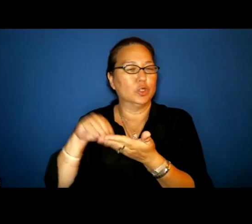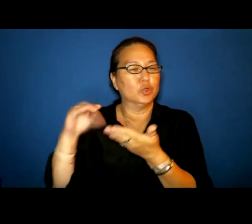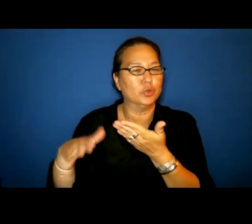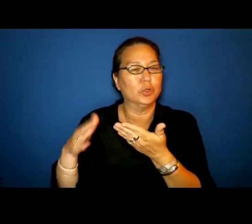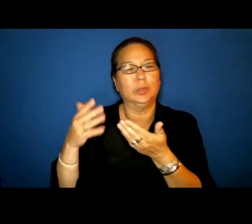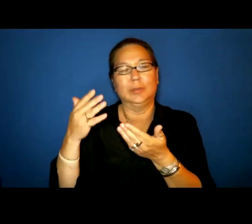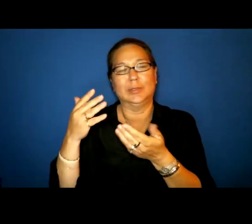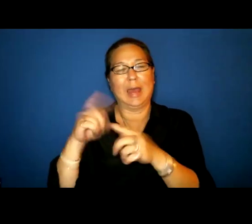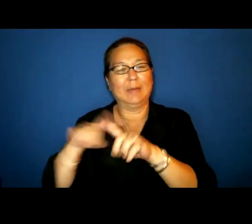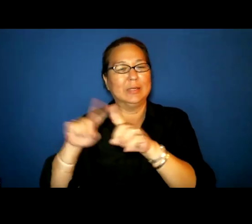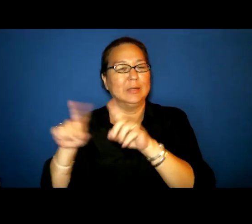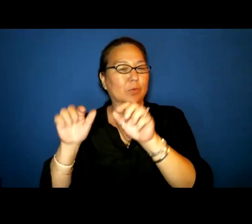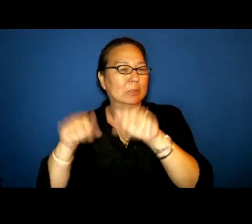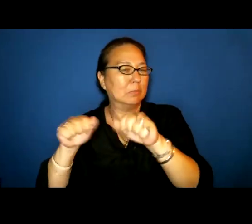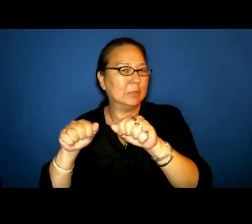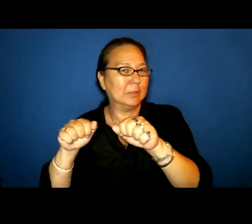be